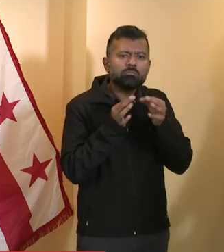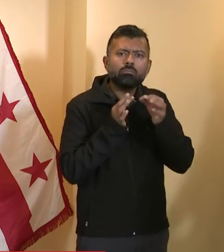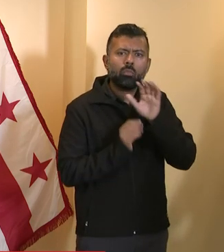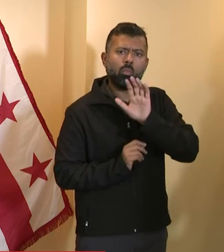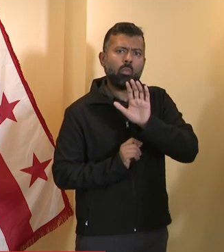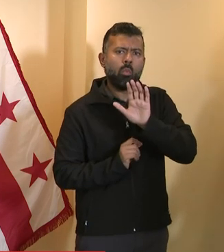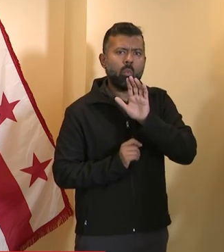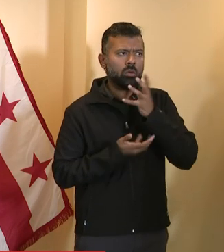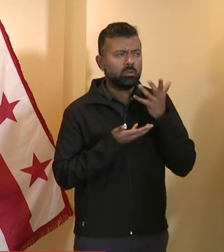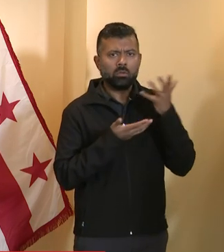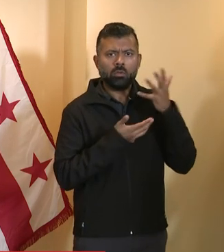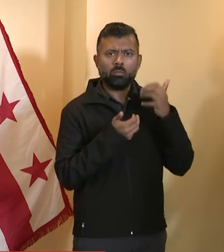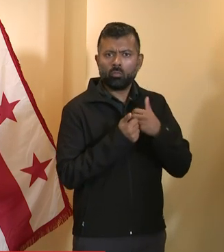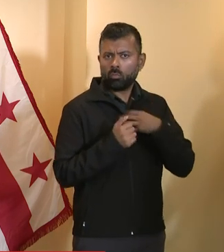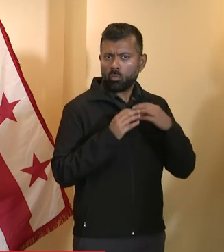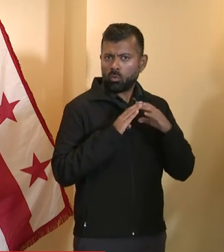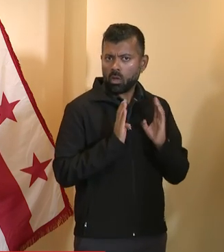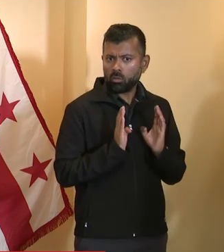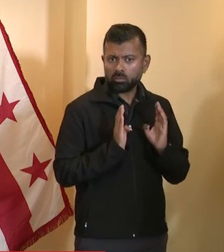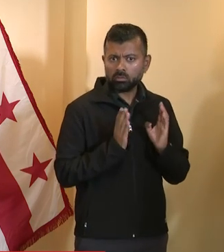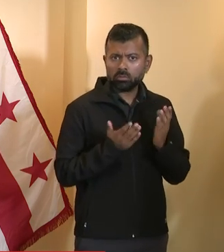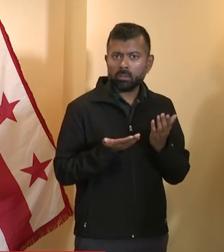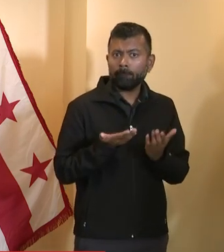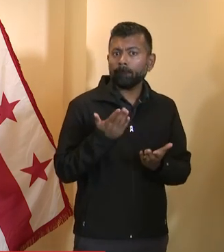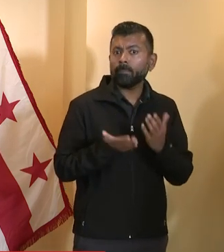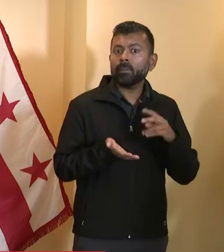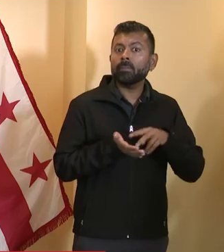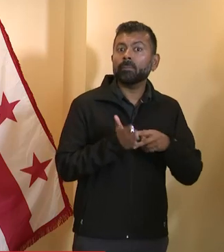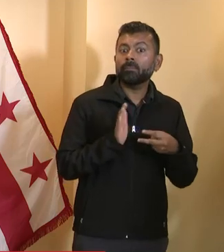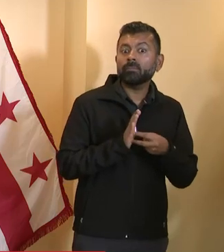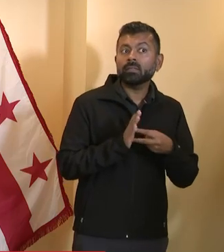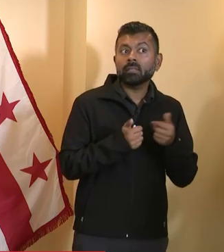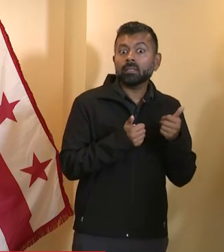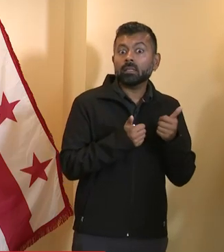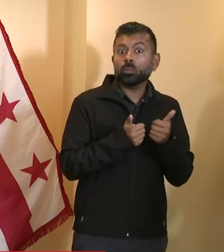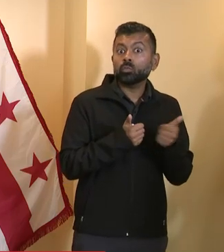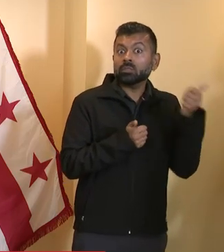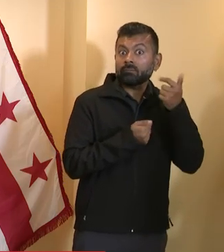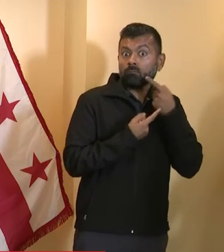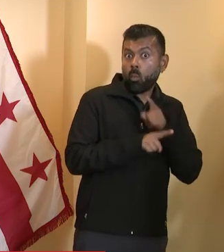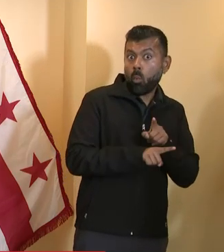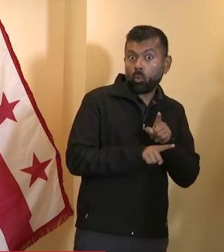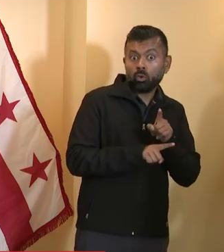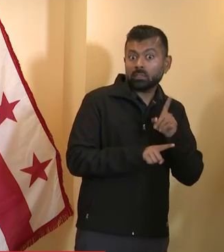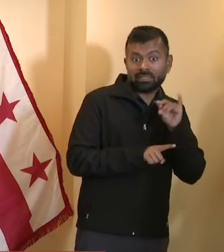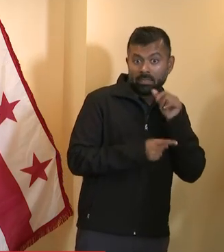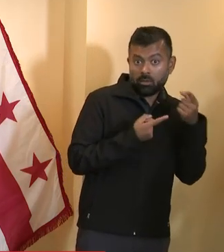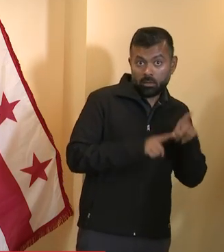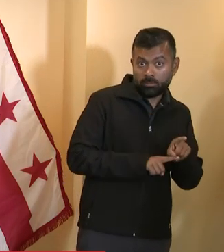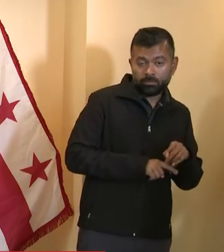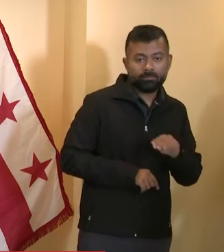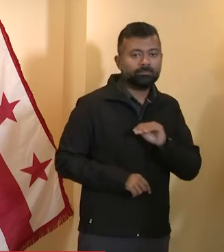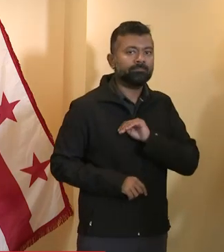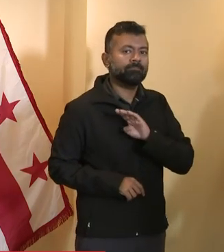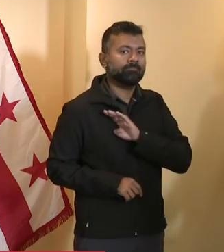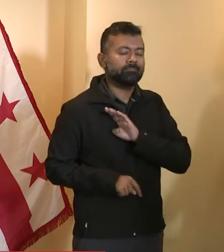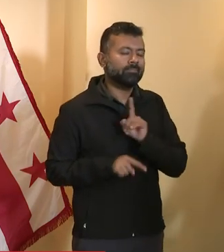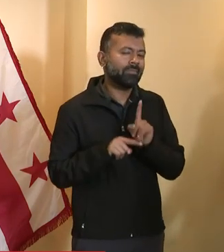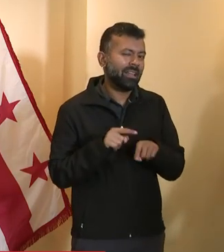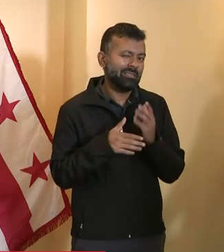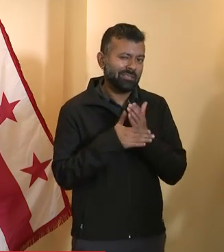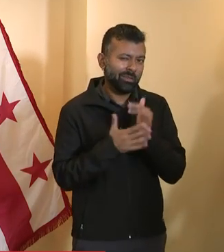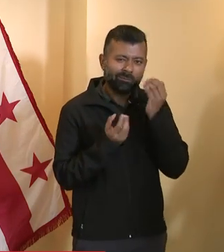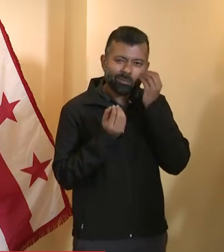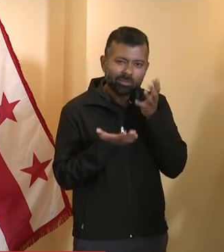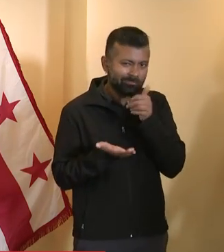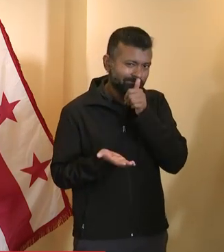that is now off the table because you've reached some deal or you just things are getting worked out. I can't say that it was on the table, and I can't say